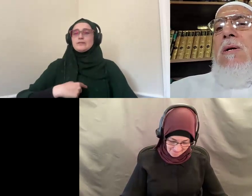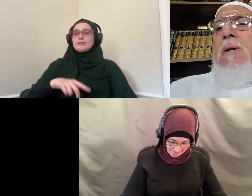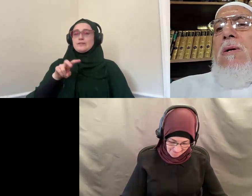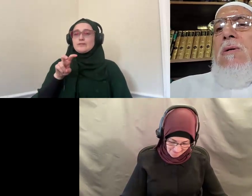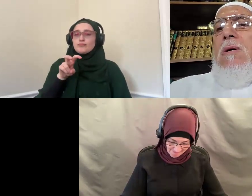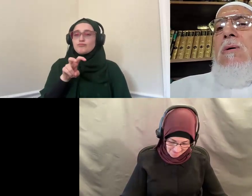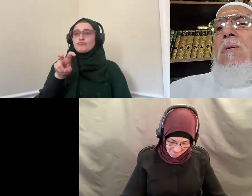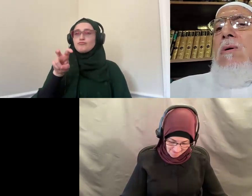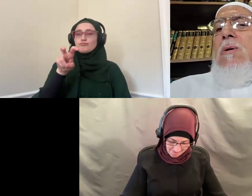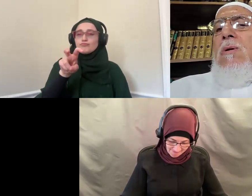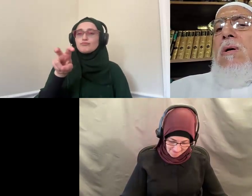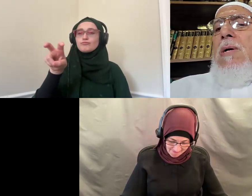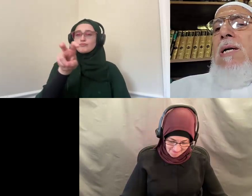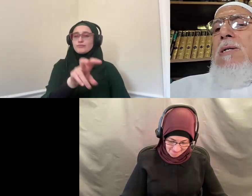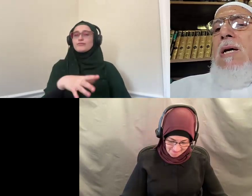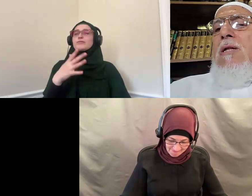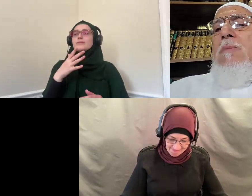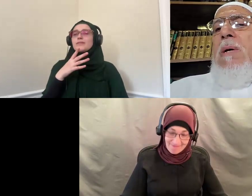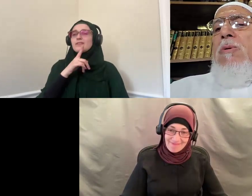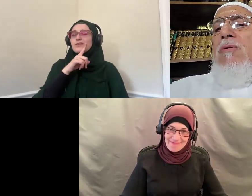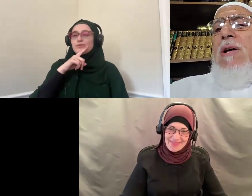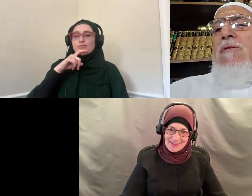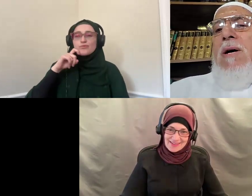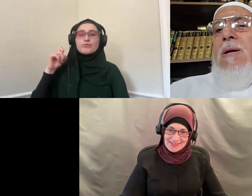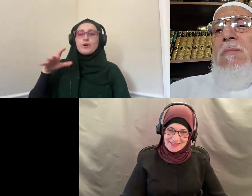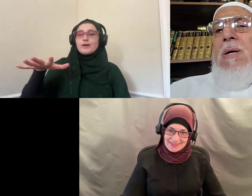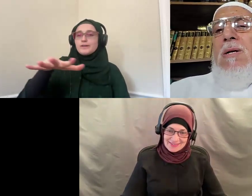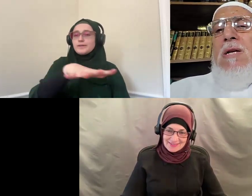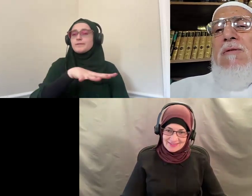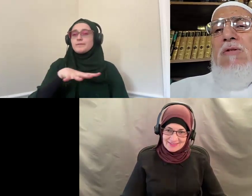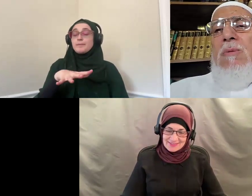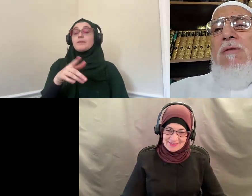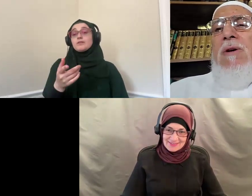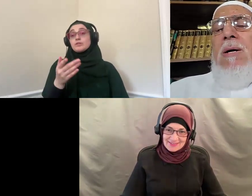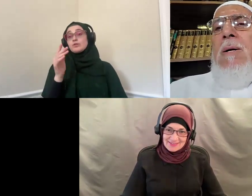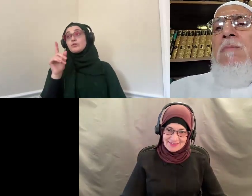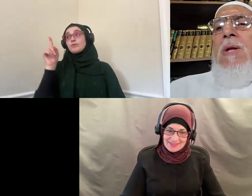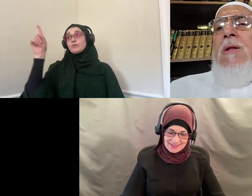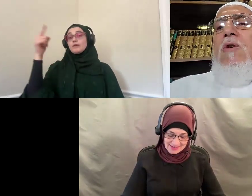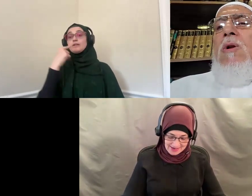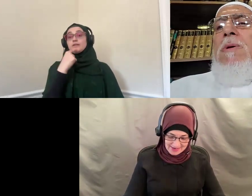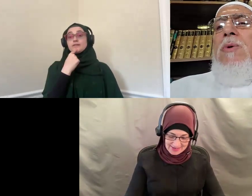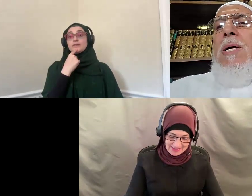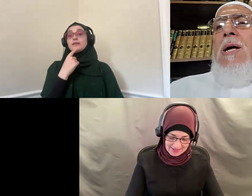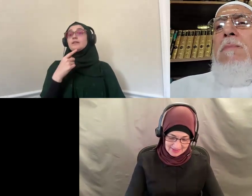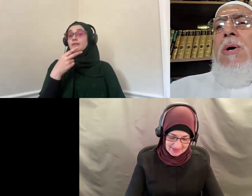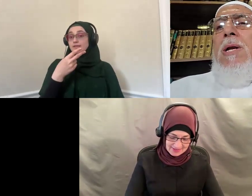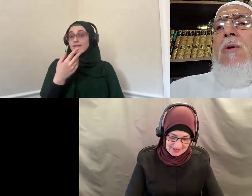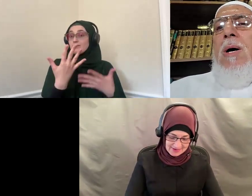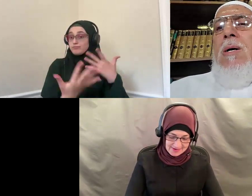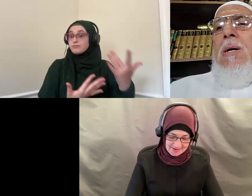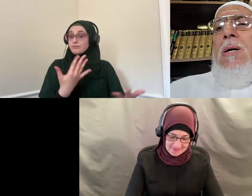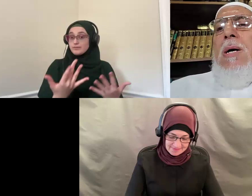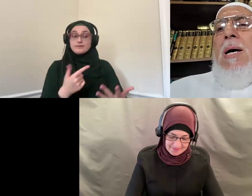desert. So the Quran is saying that people of hellfire, may Allah save us from hellfire, they will be drinking